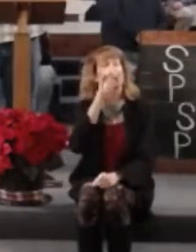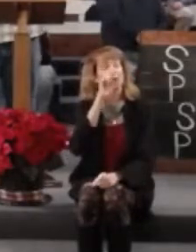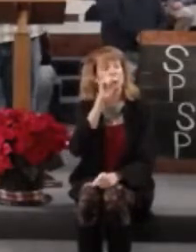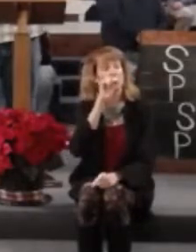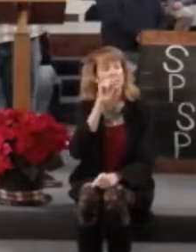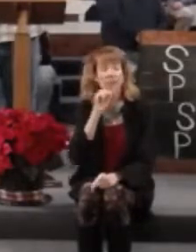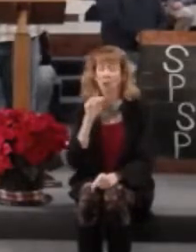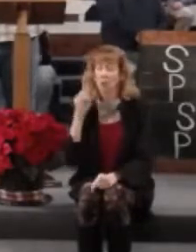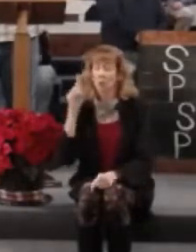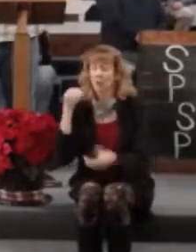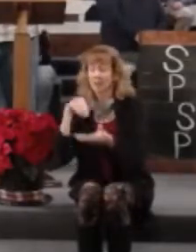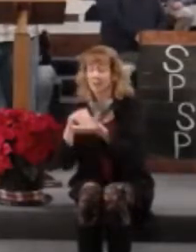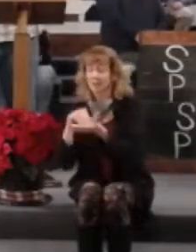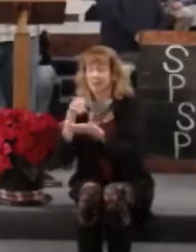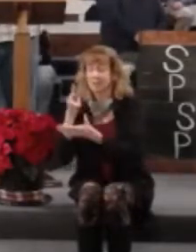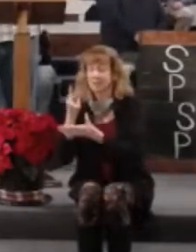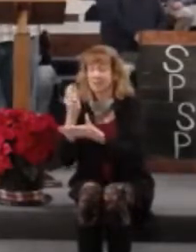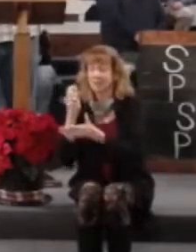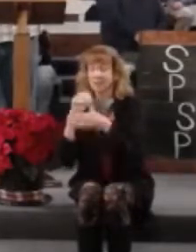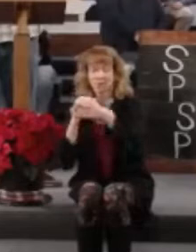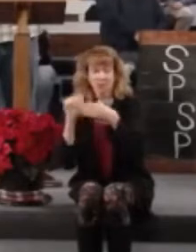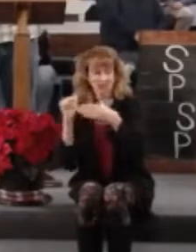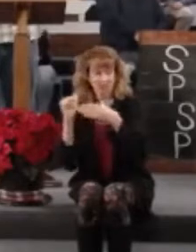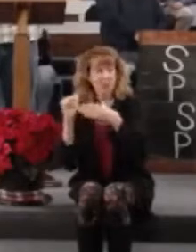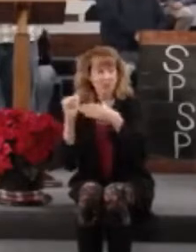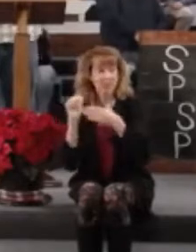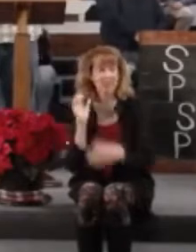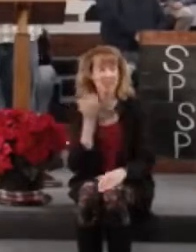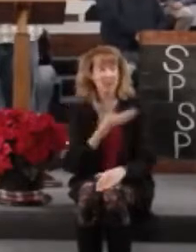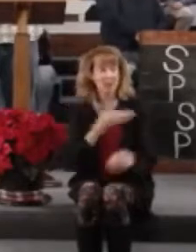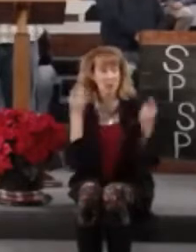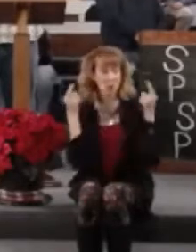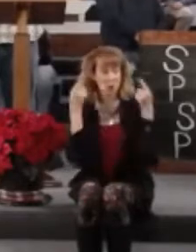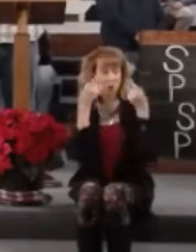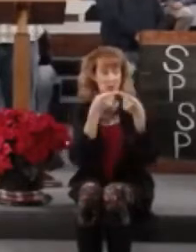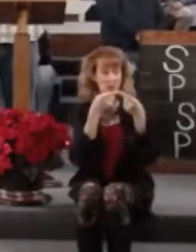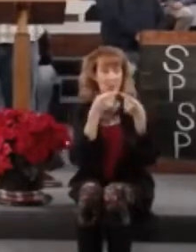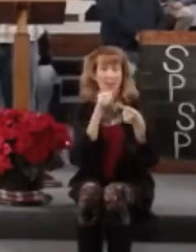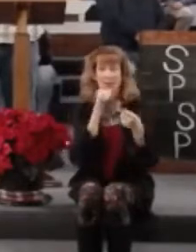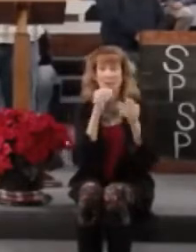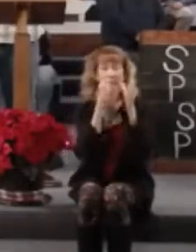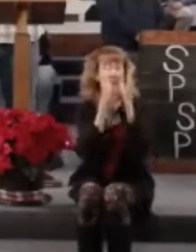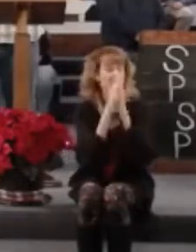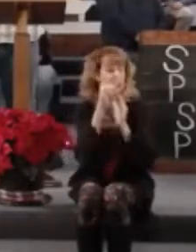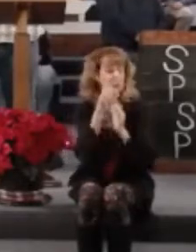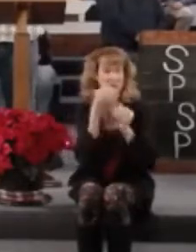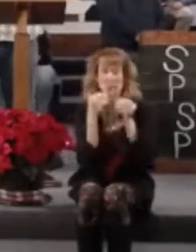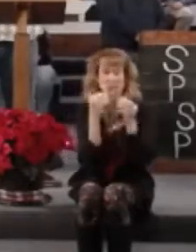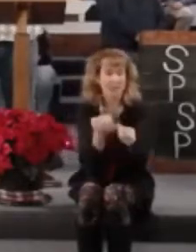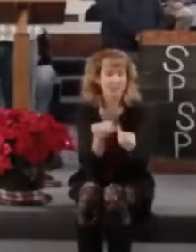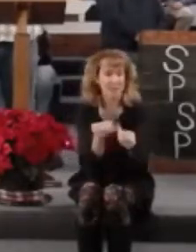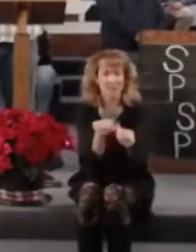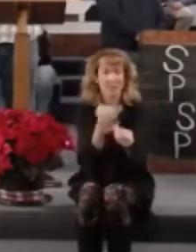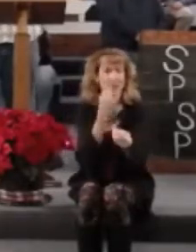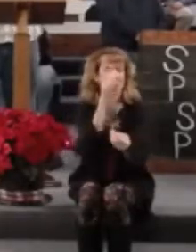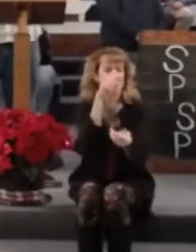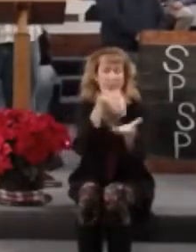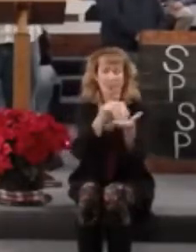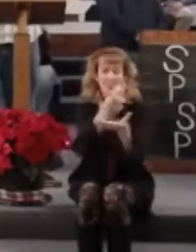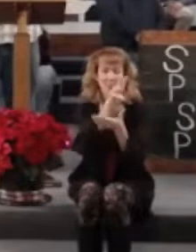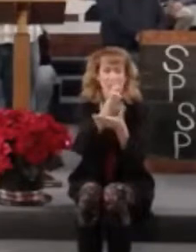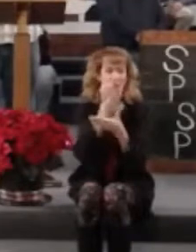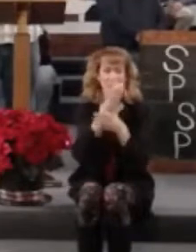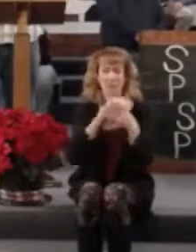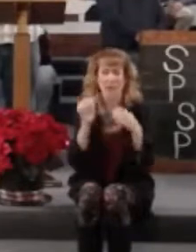$1,600 is the goal this year. $1,600. I'm not asking you to give $1,600. Wow, if you can, that would be